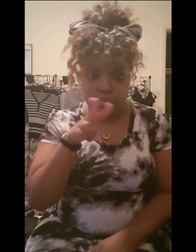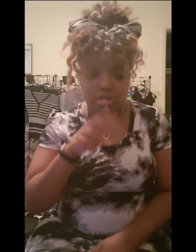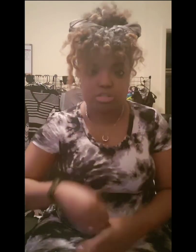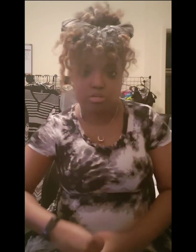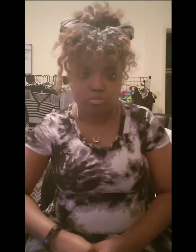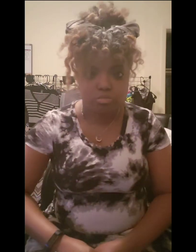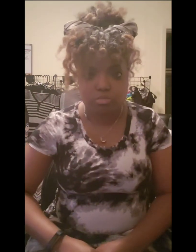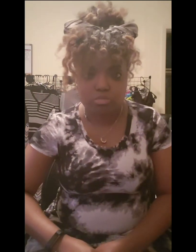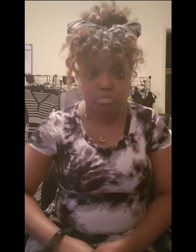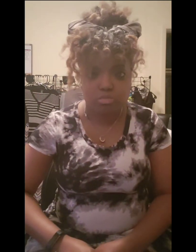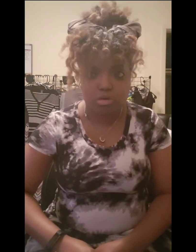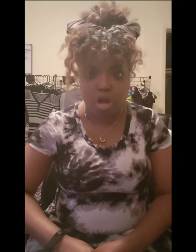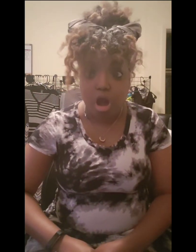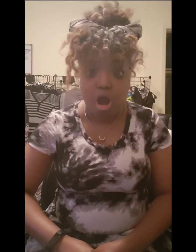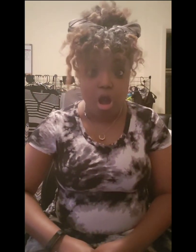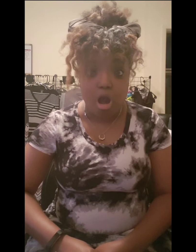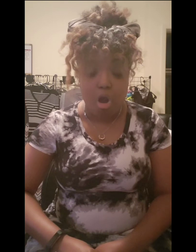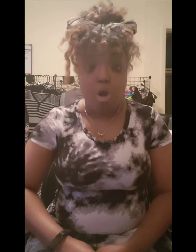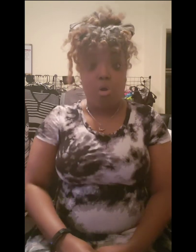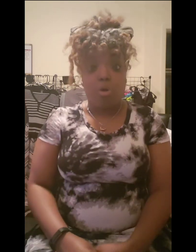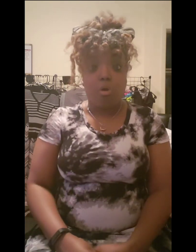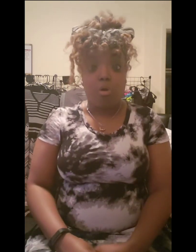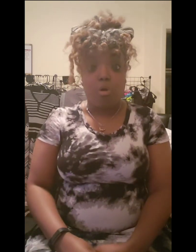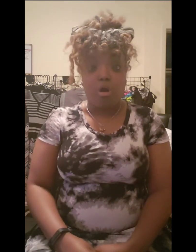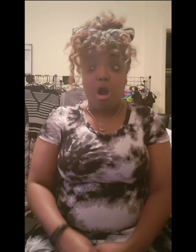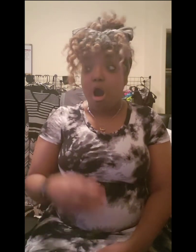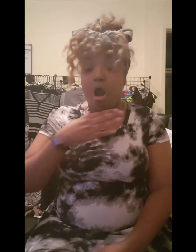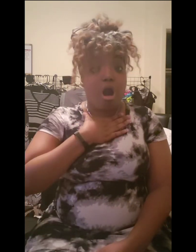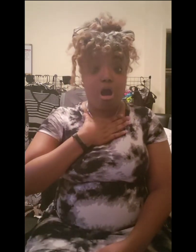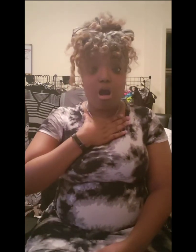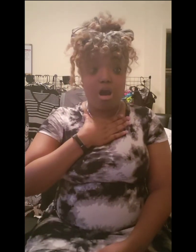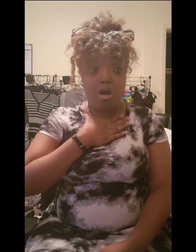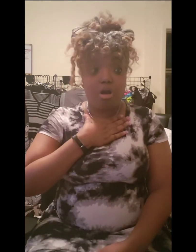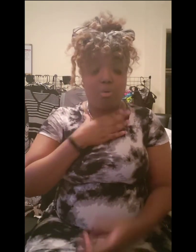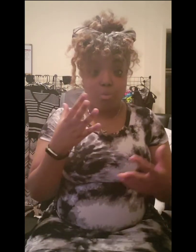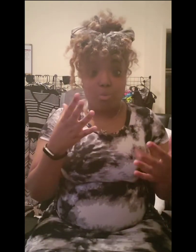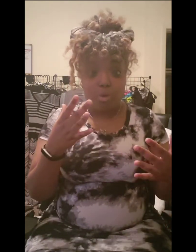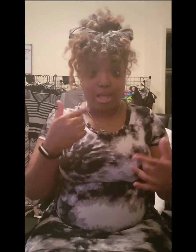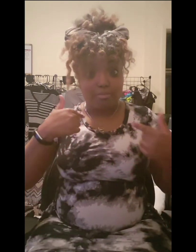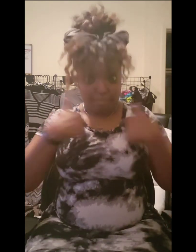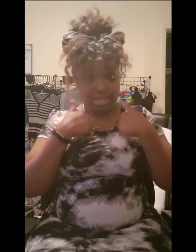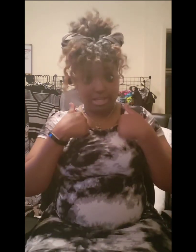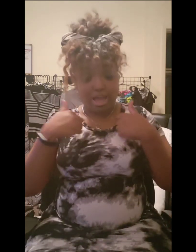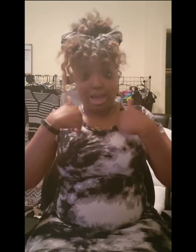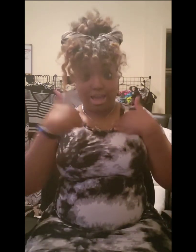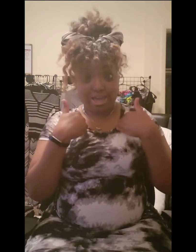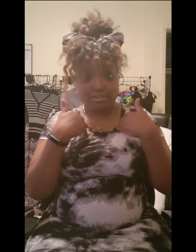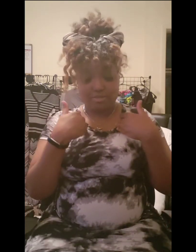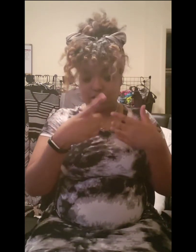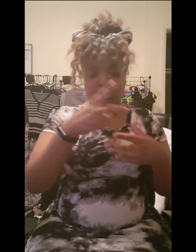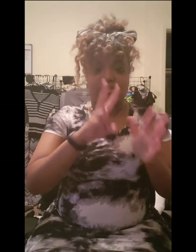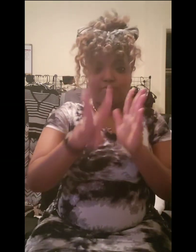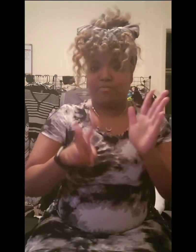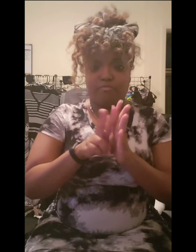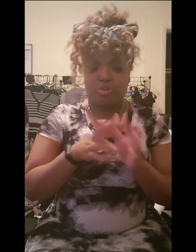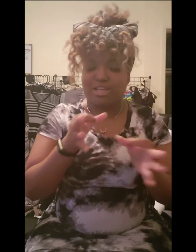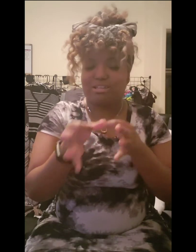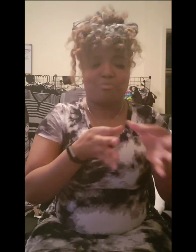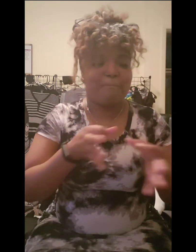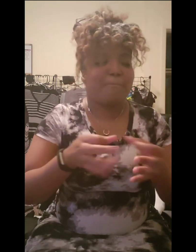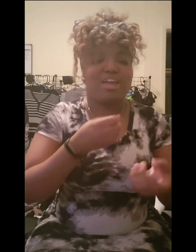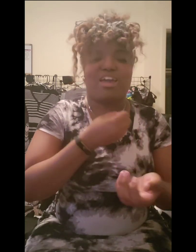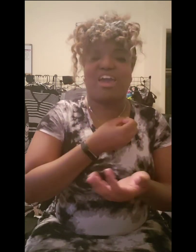so I'm watching the video. She's explaining what it is. And everything that she's explaining to me is everything